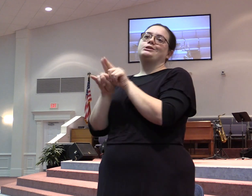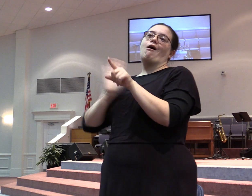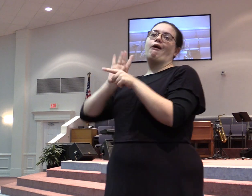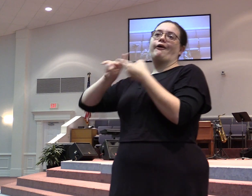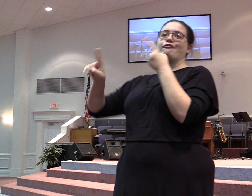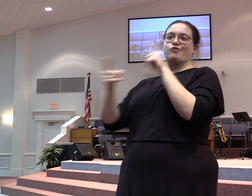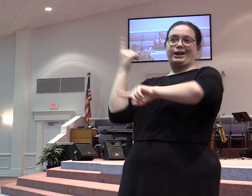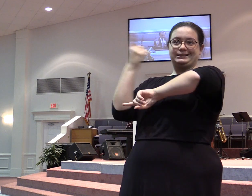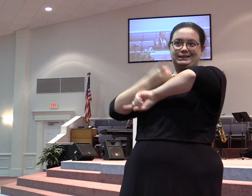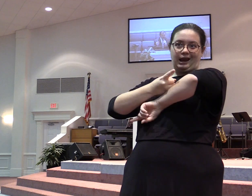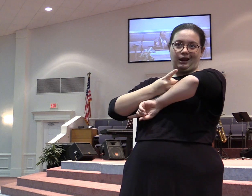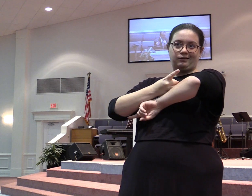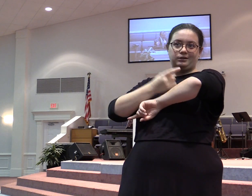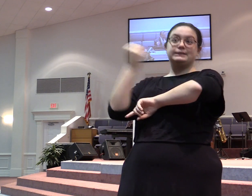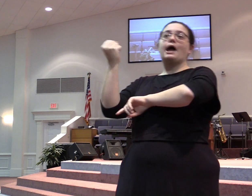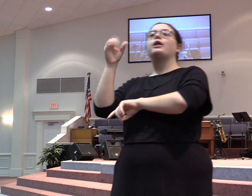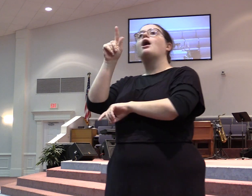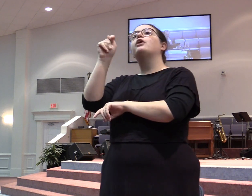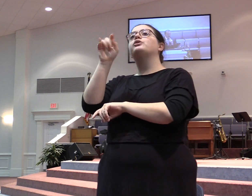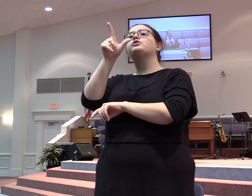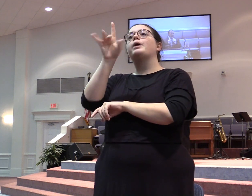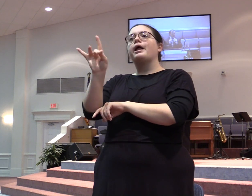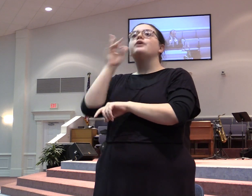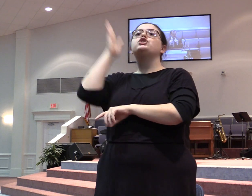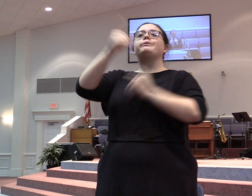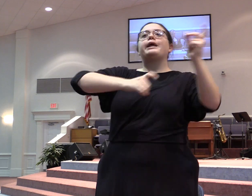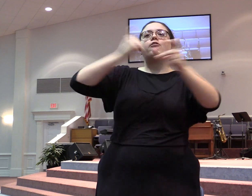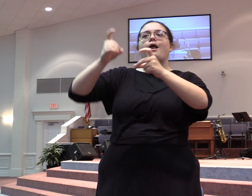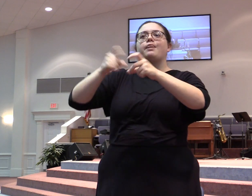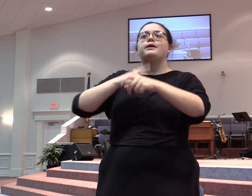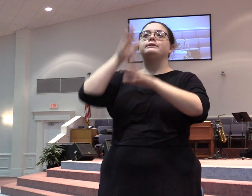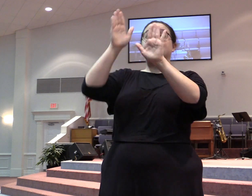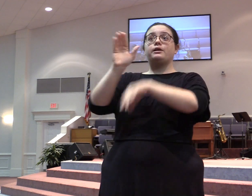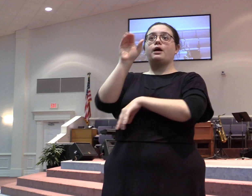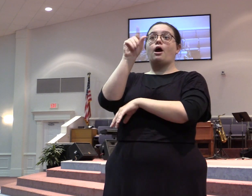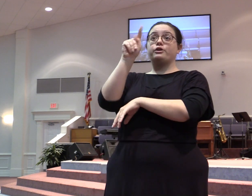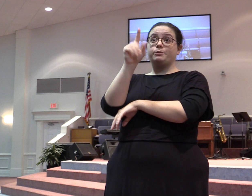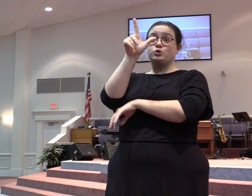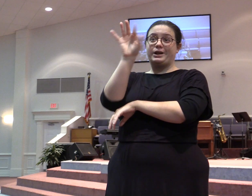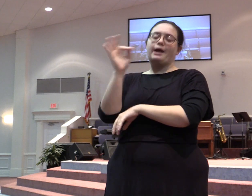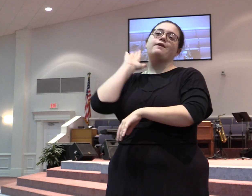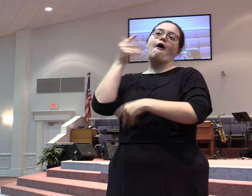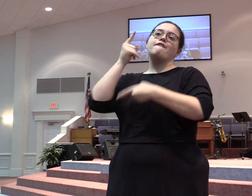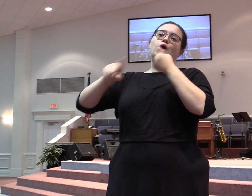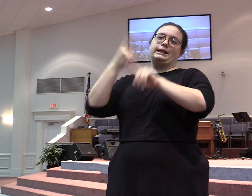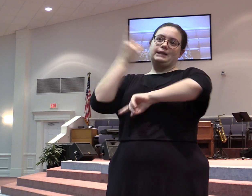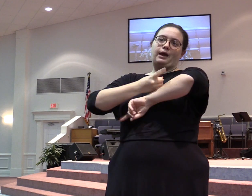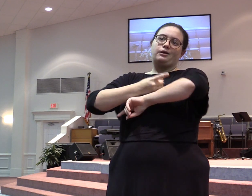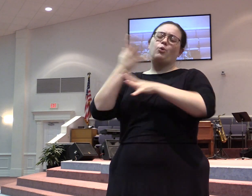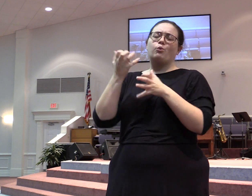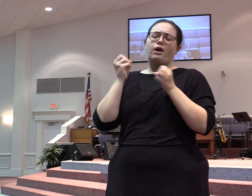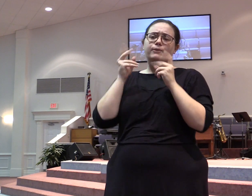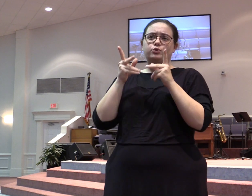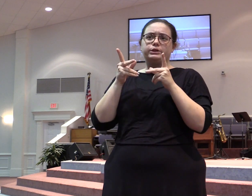Day the next day. Amen. And I think that would be a really good opportunity to really serve somebody that could have a blessing and